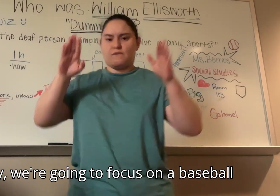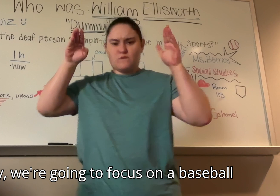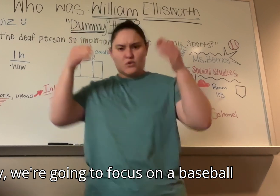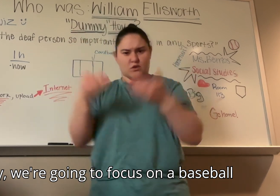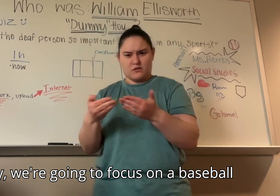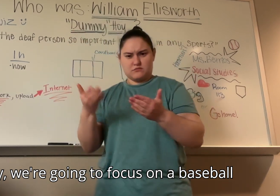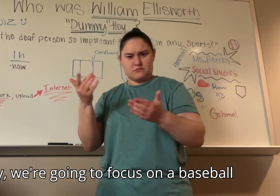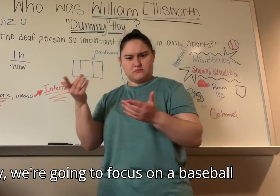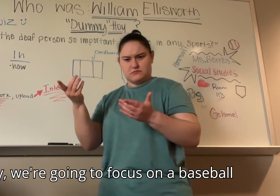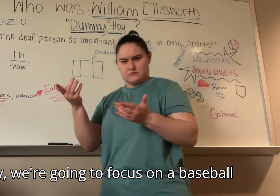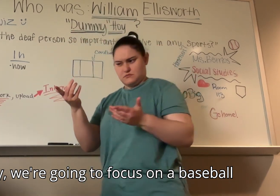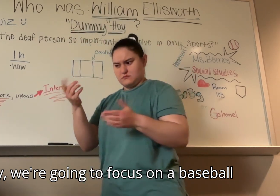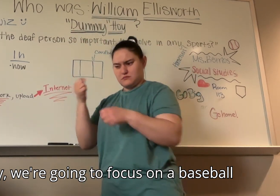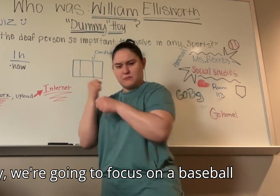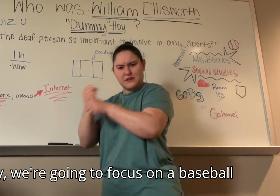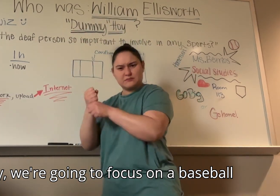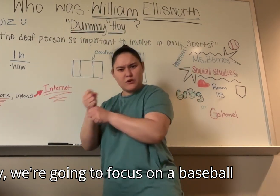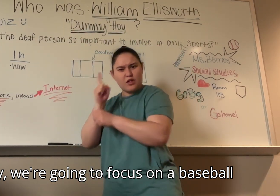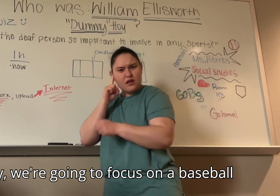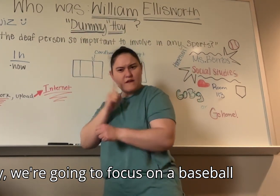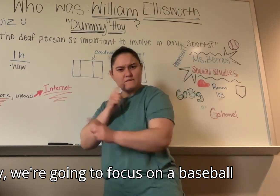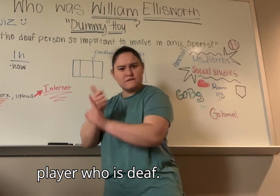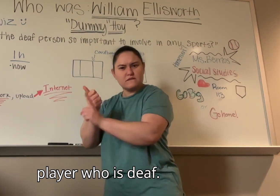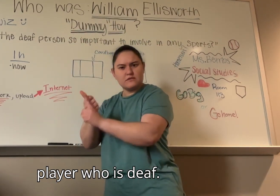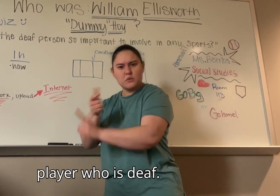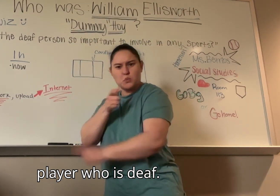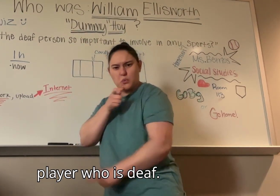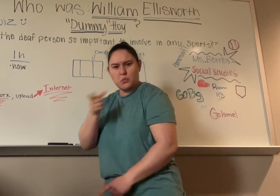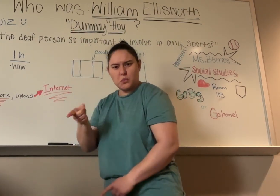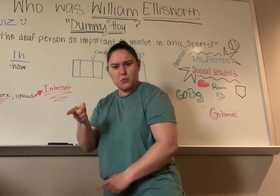Today, we're going to focus on a baseball player who was deaf.